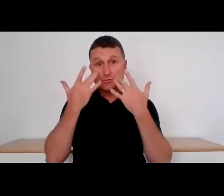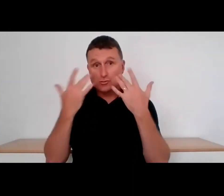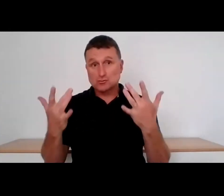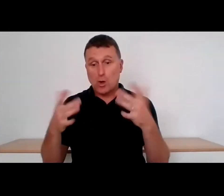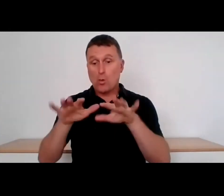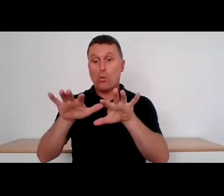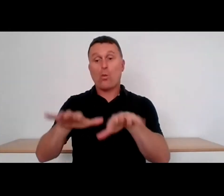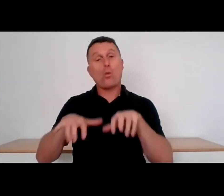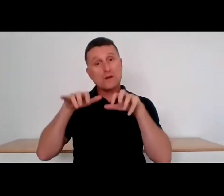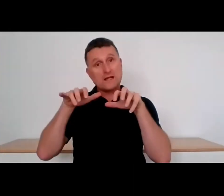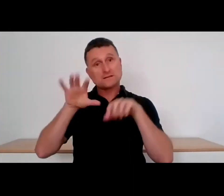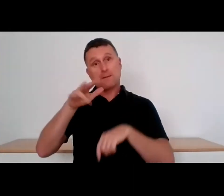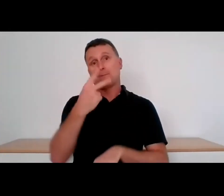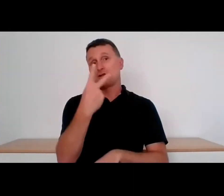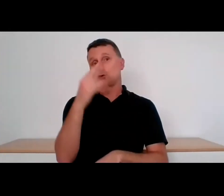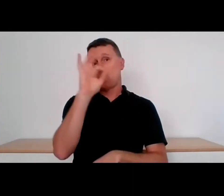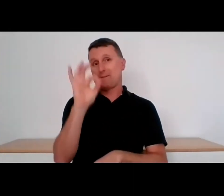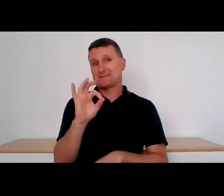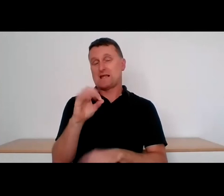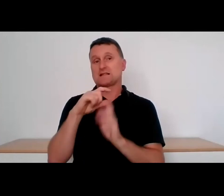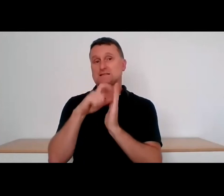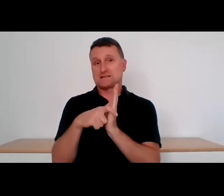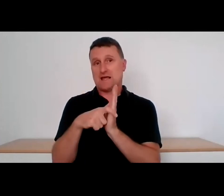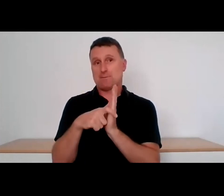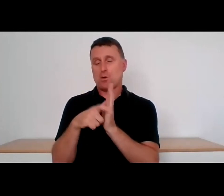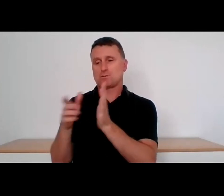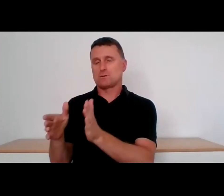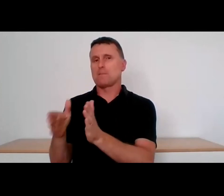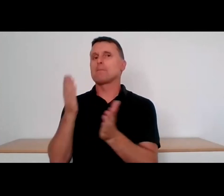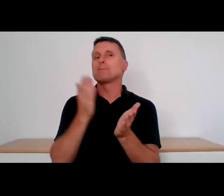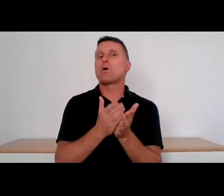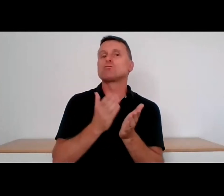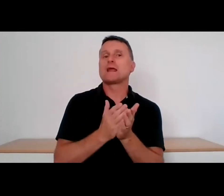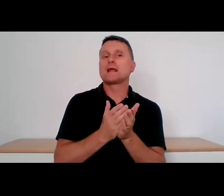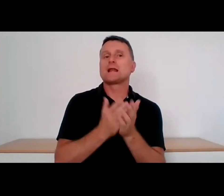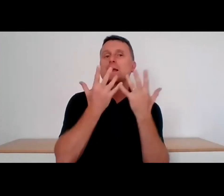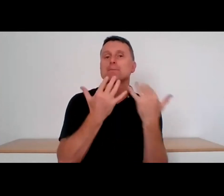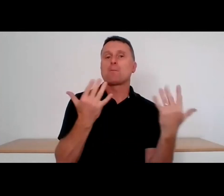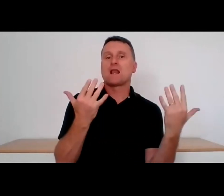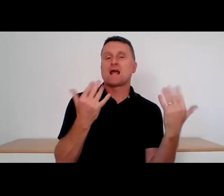as disabled, when actually 24% of the population does.